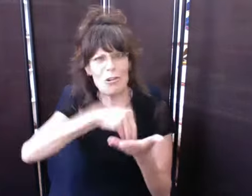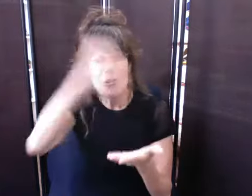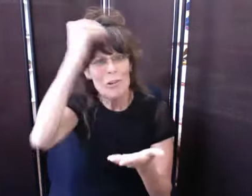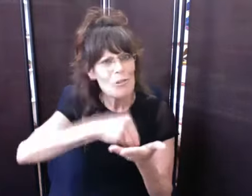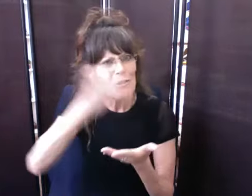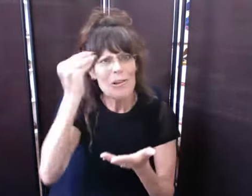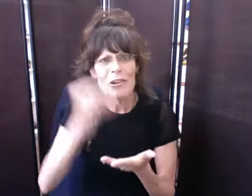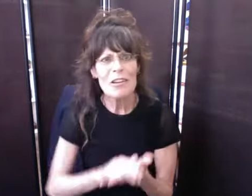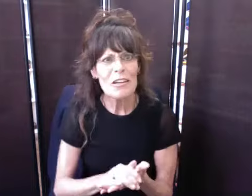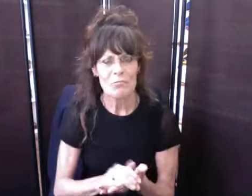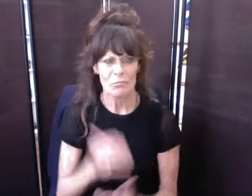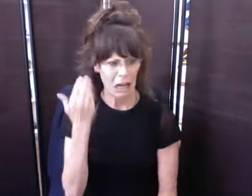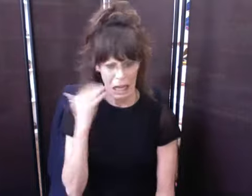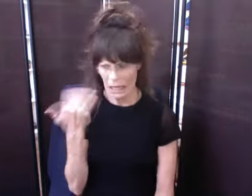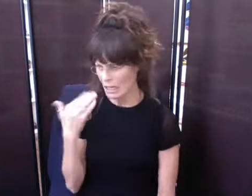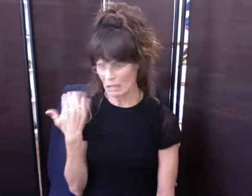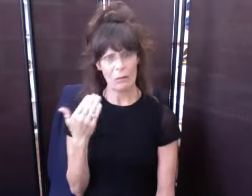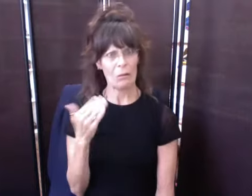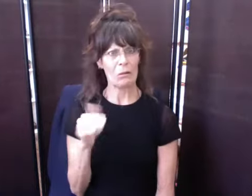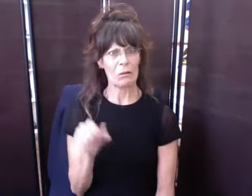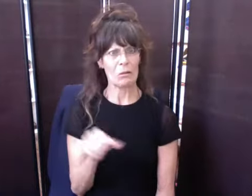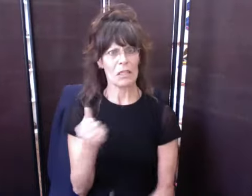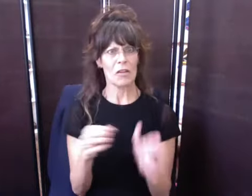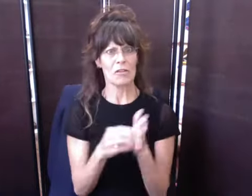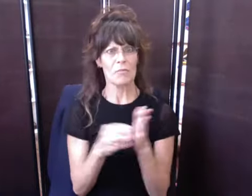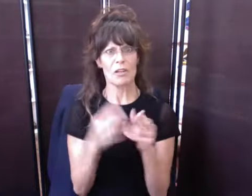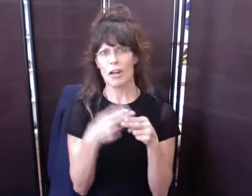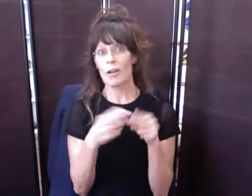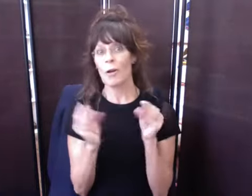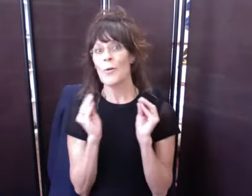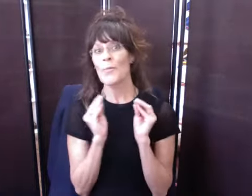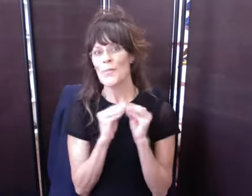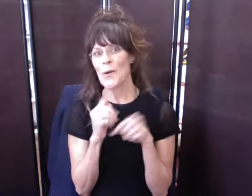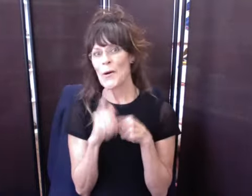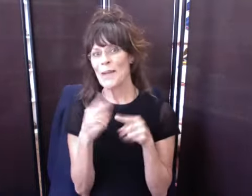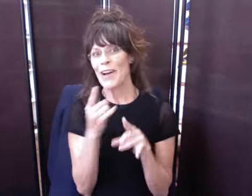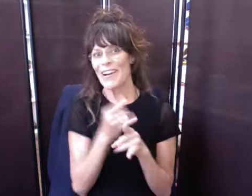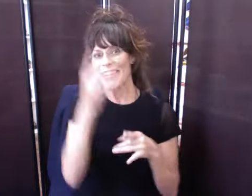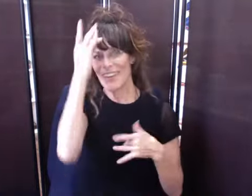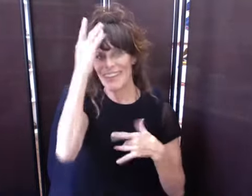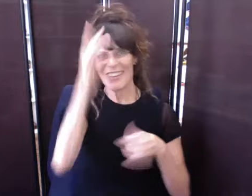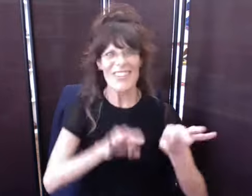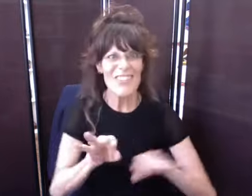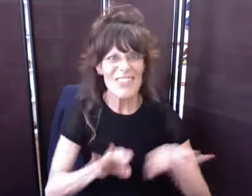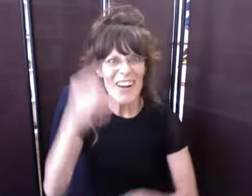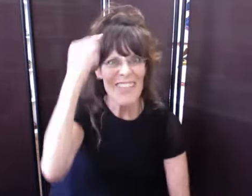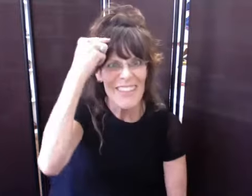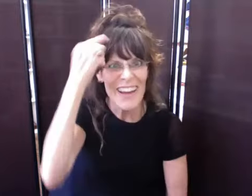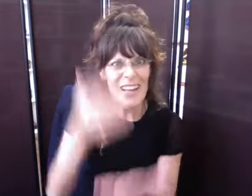But I didn't know that there was another chapter, right, called More About Alcoholism, that describes these thoughts that precede the first drink. I didn't know that